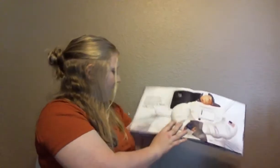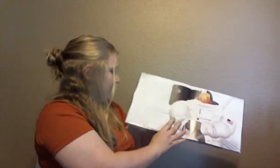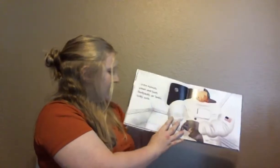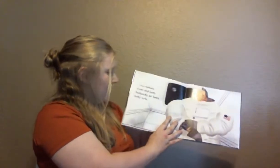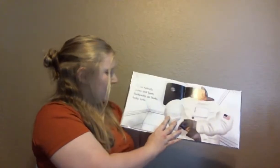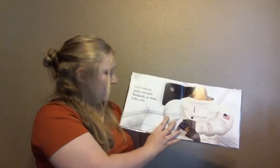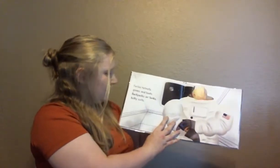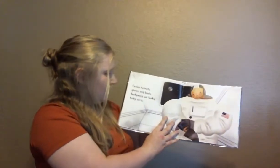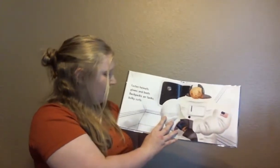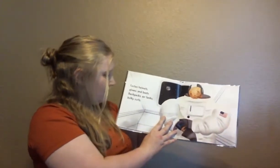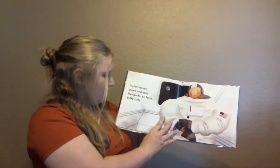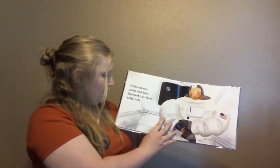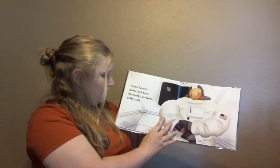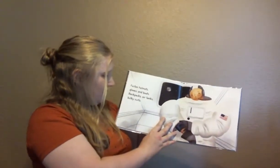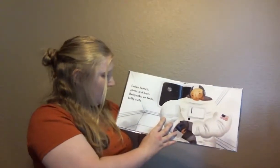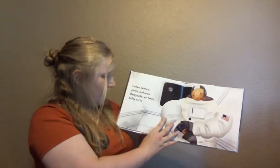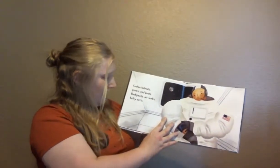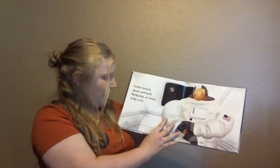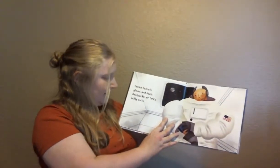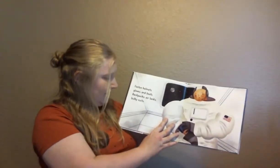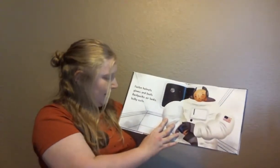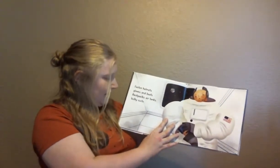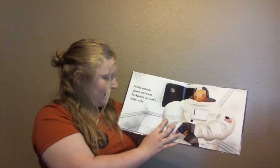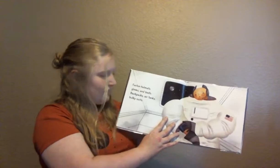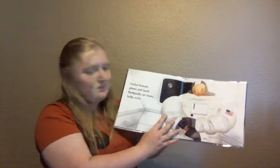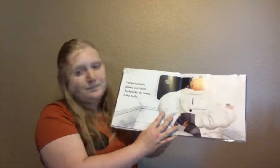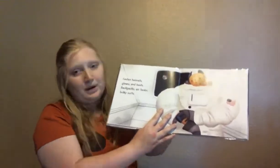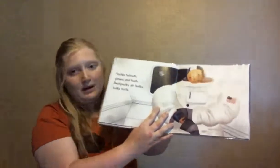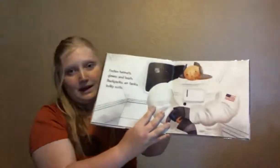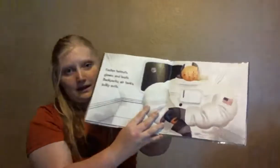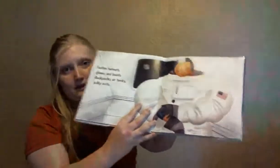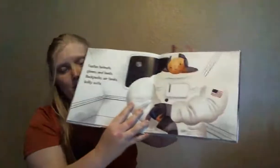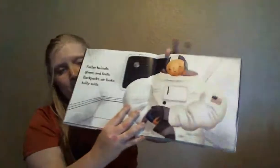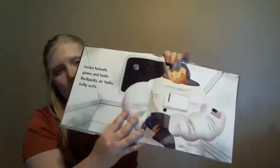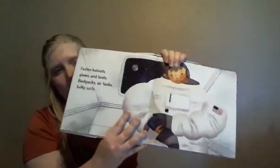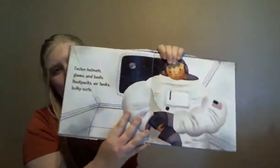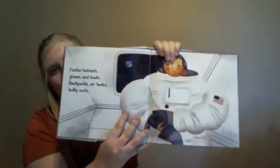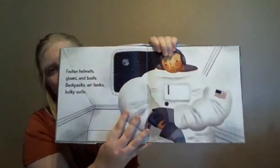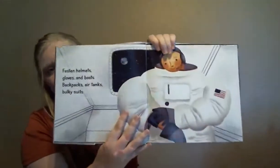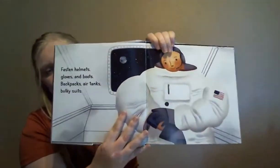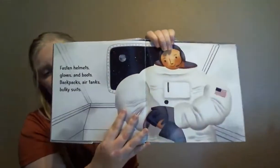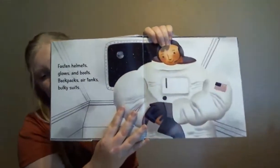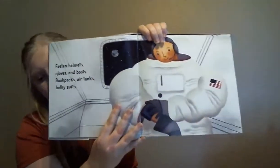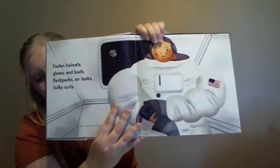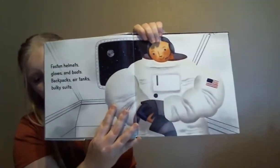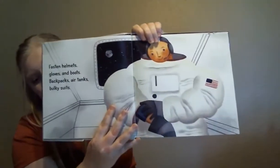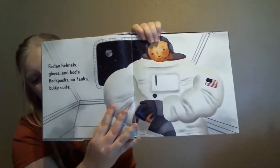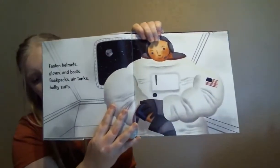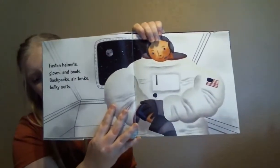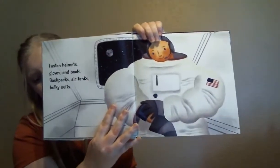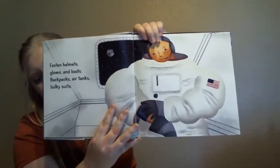Fasten helmets, gloves and boots, backpacks, air tanks, bulky suits. The astronaut is ready.